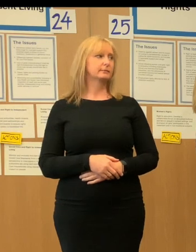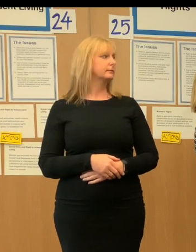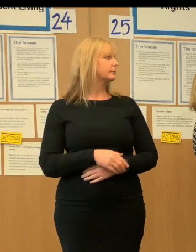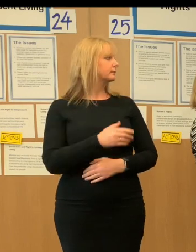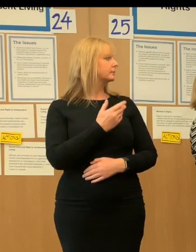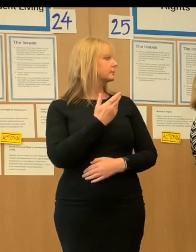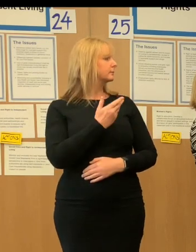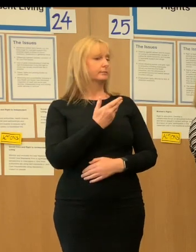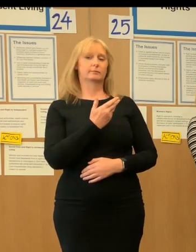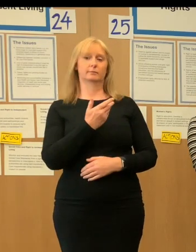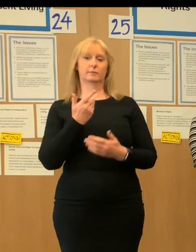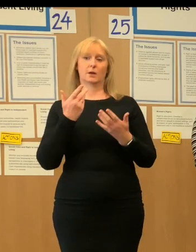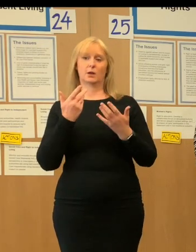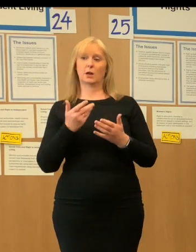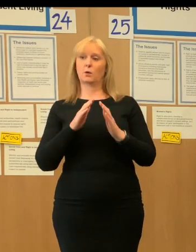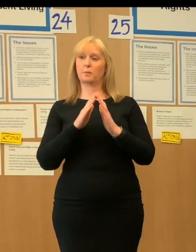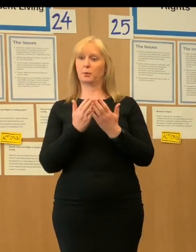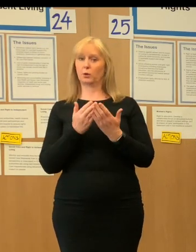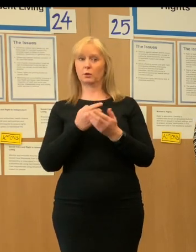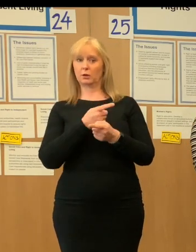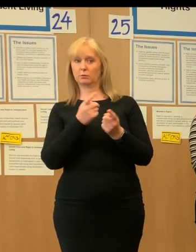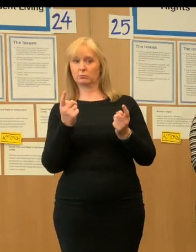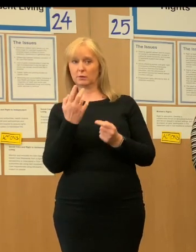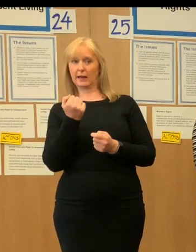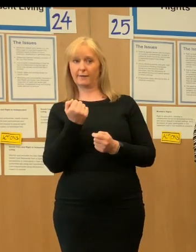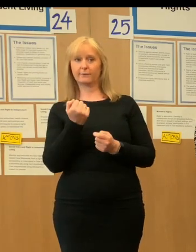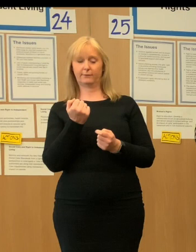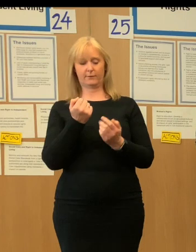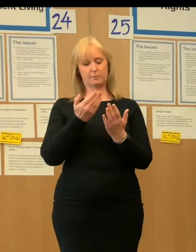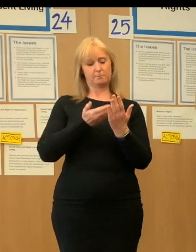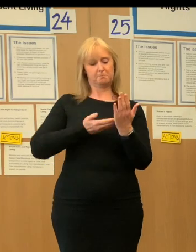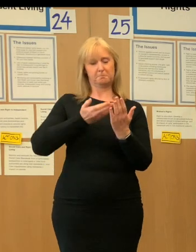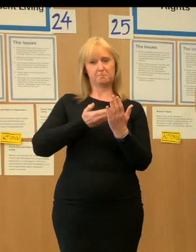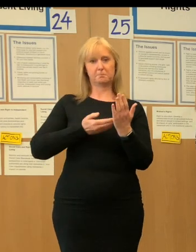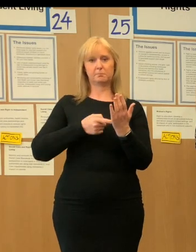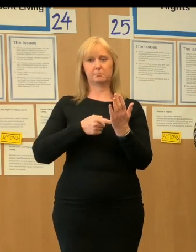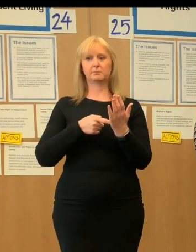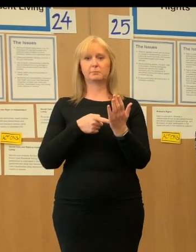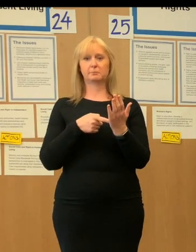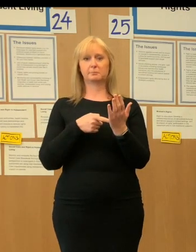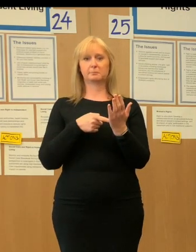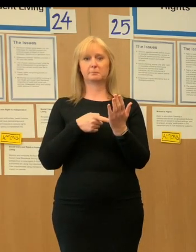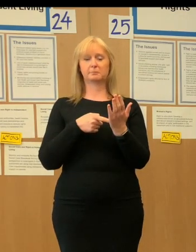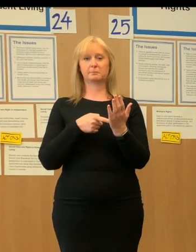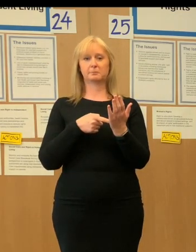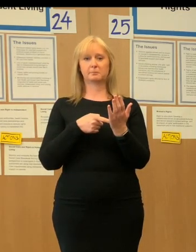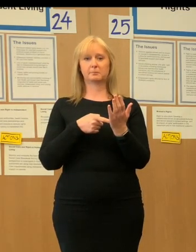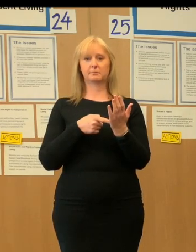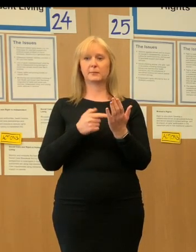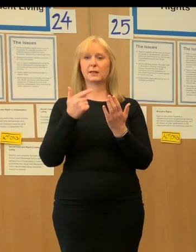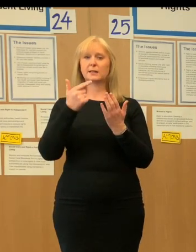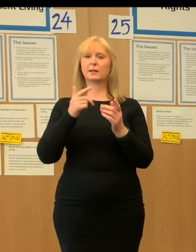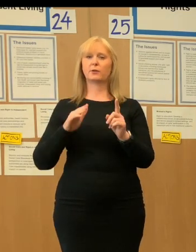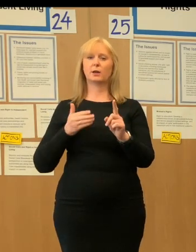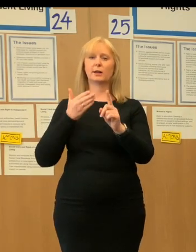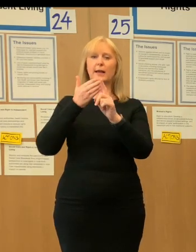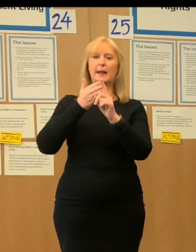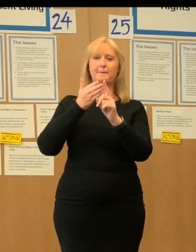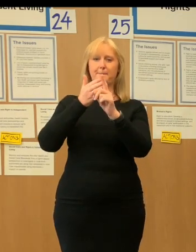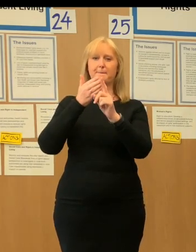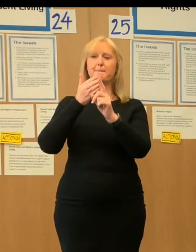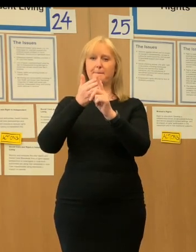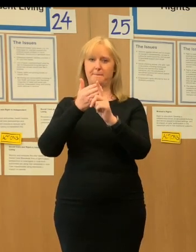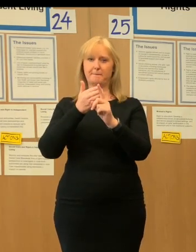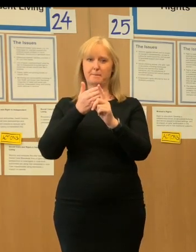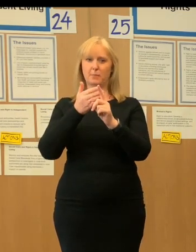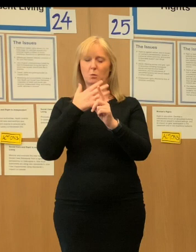So what we now have in your booklet that you have in front of you is 7 long-term outcomes that we want SNAP